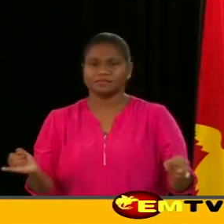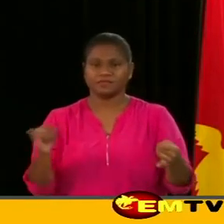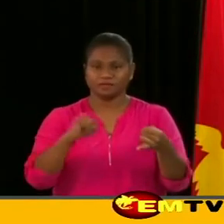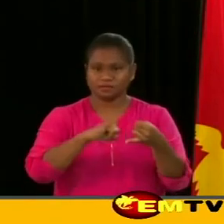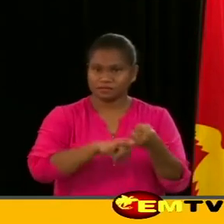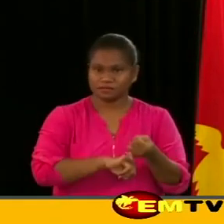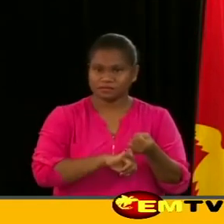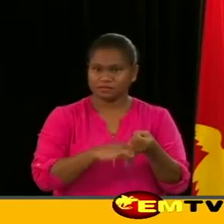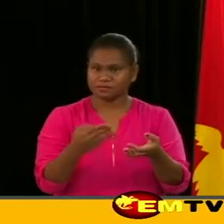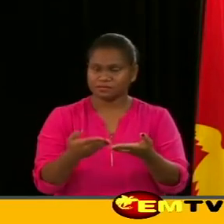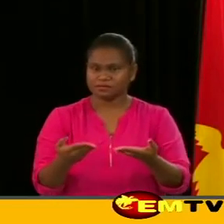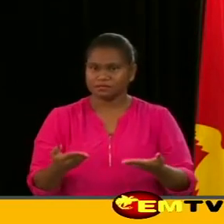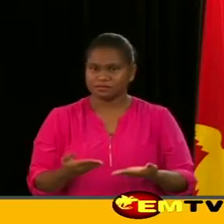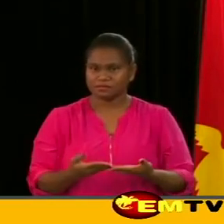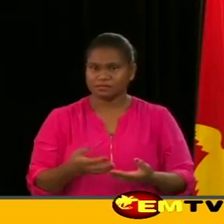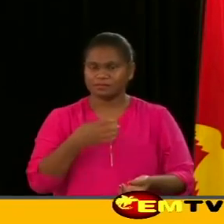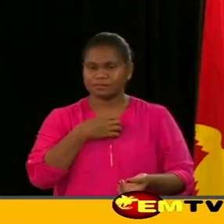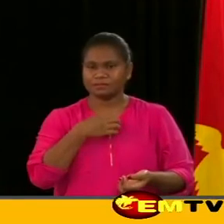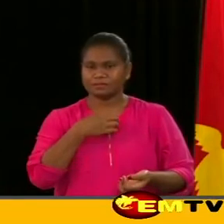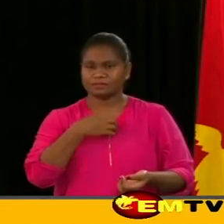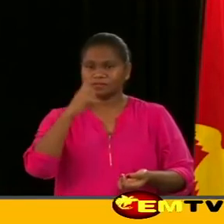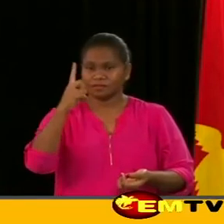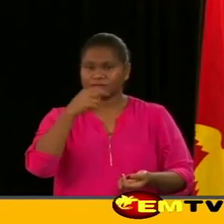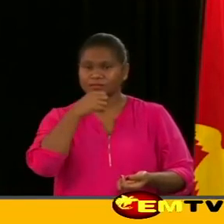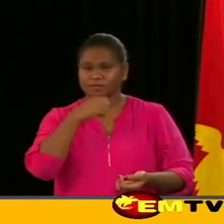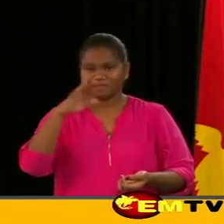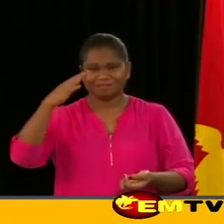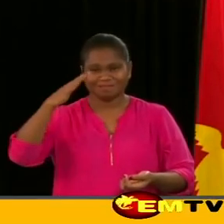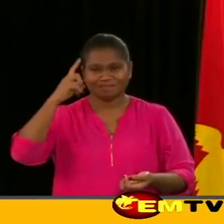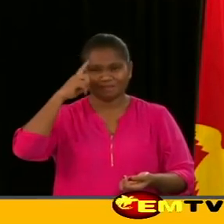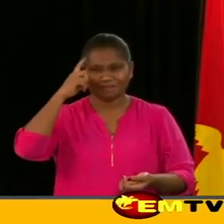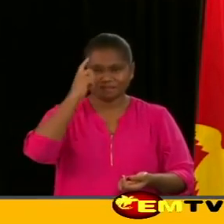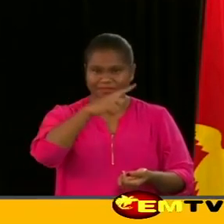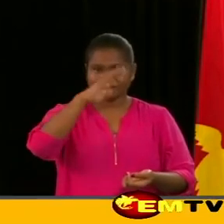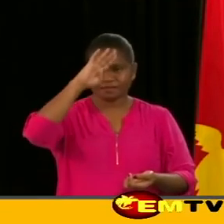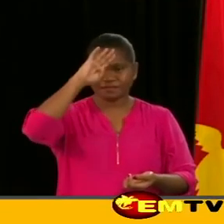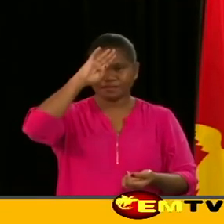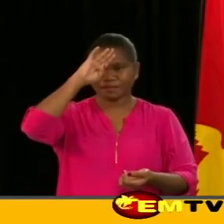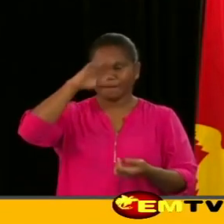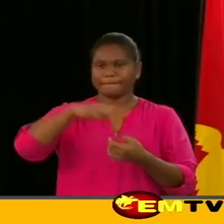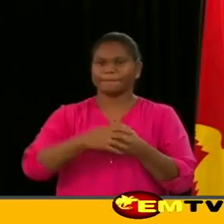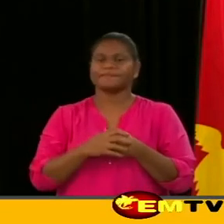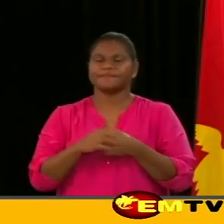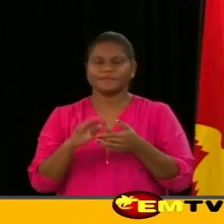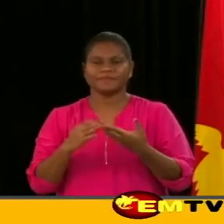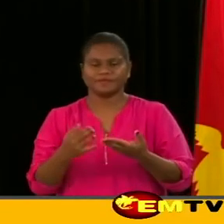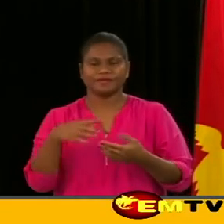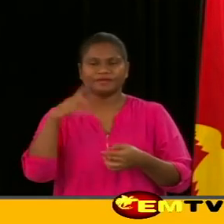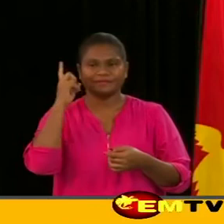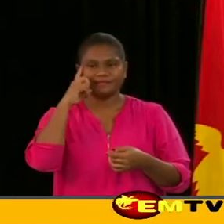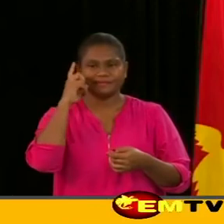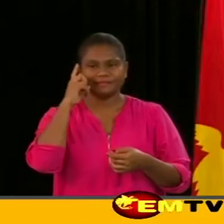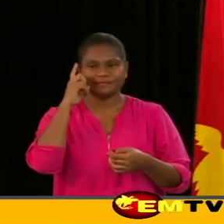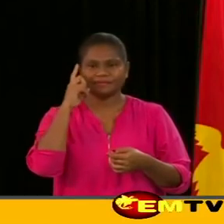you know, fall into chaos because of one suspected, case. And so we just need to manage that